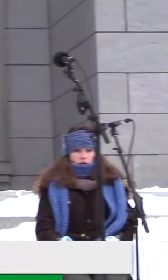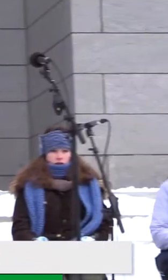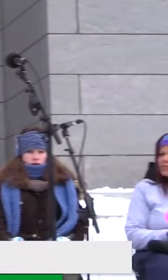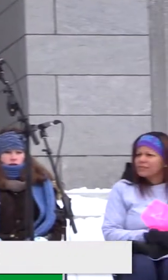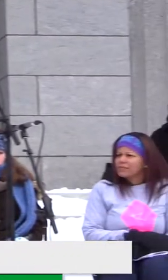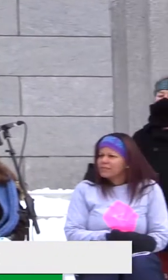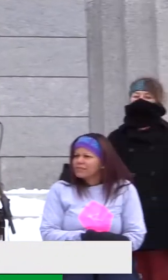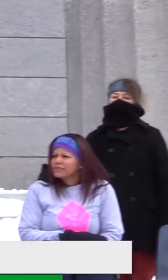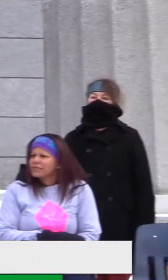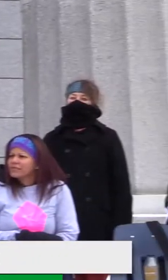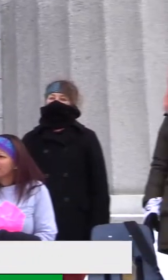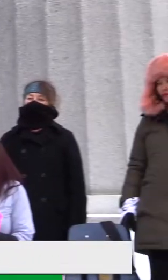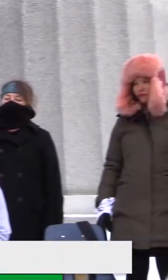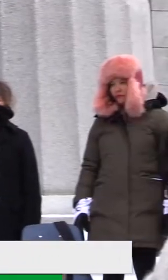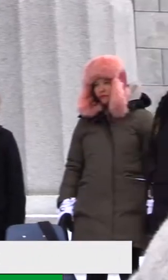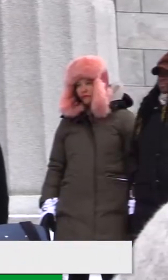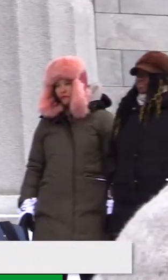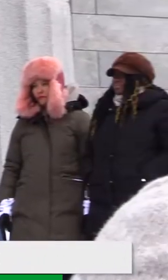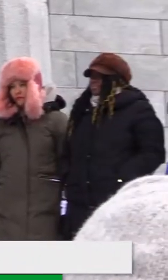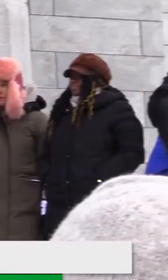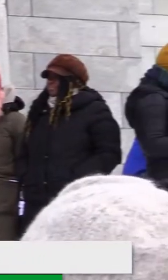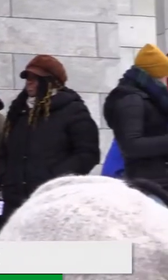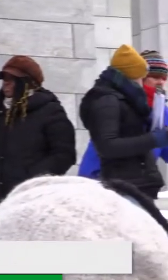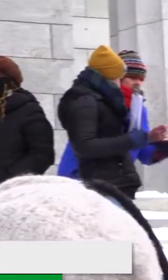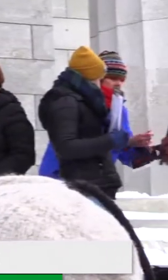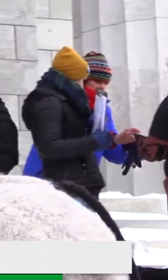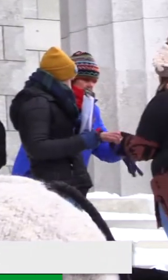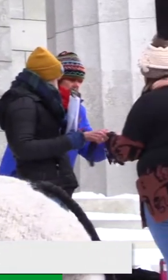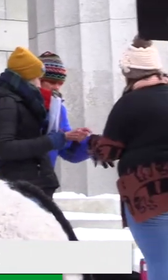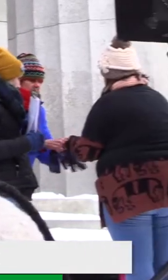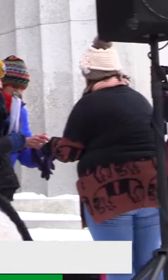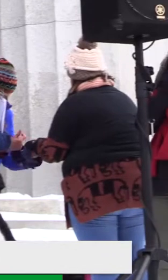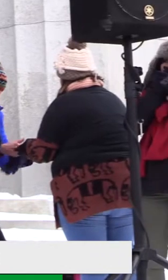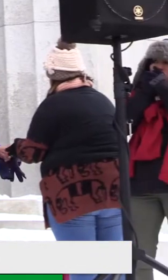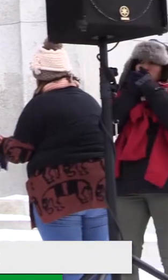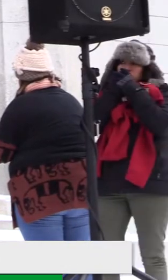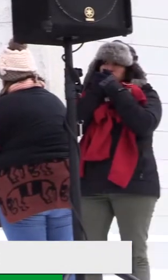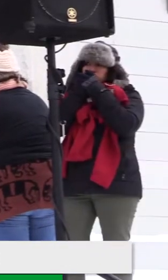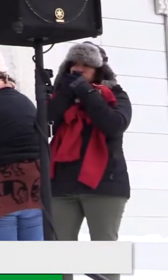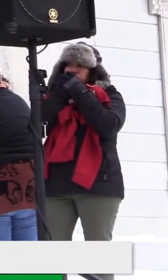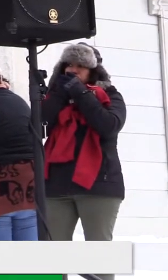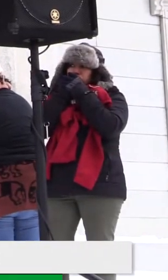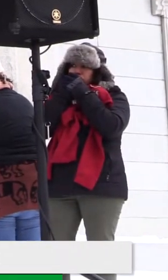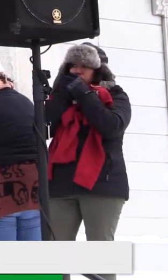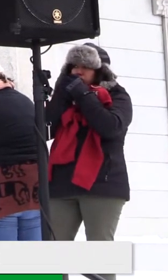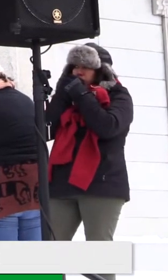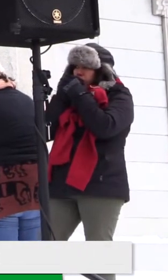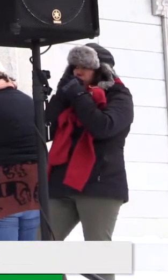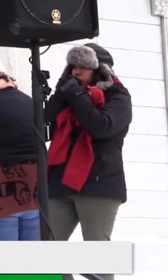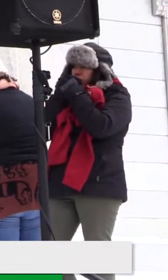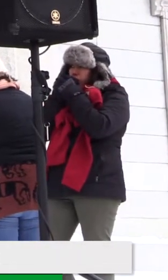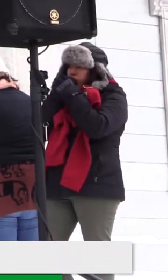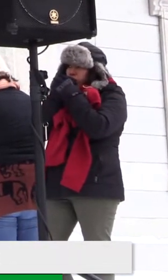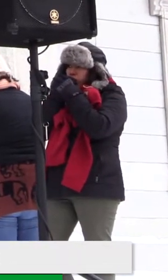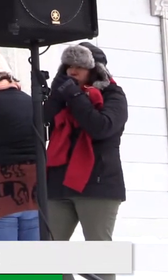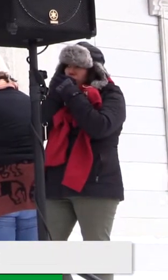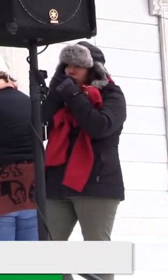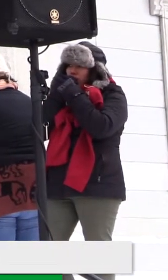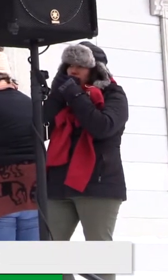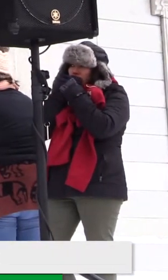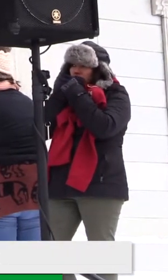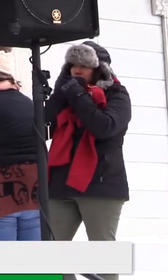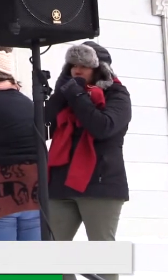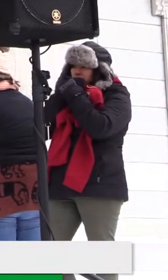that white supremacy walks around us. And then I remember, I can't be